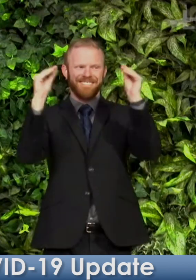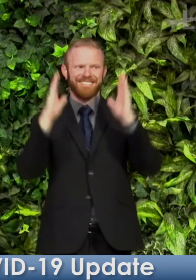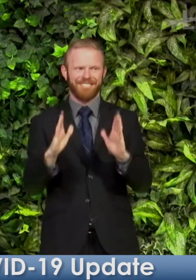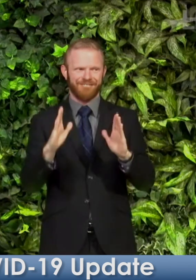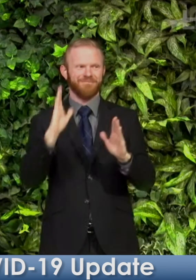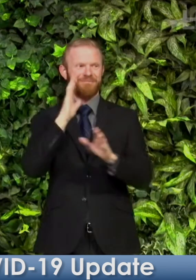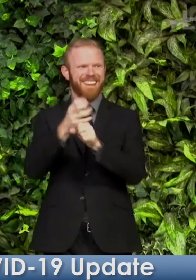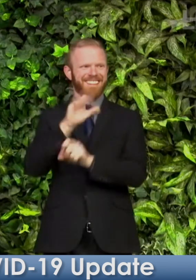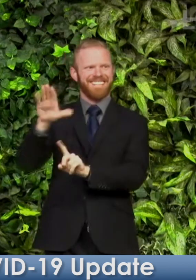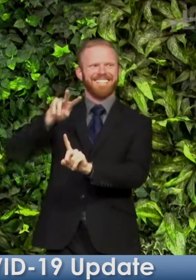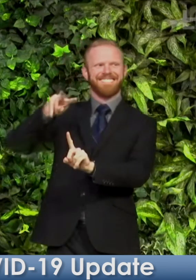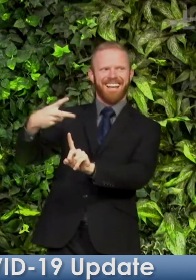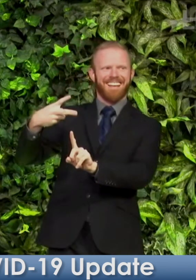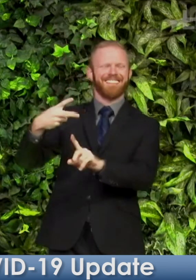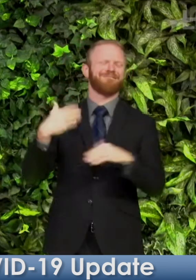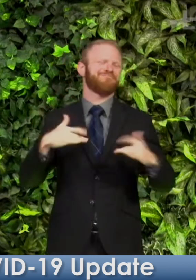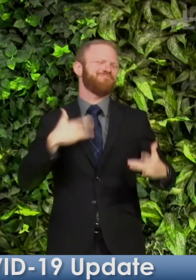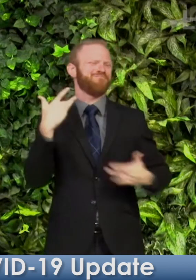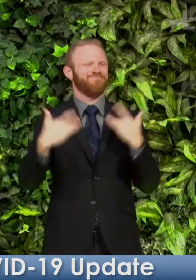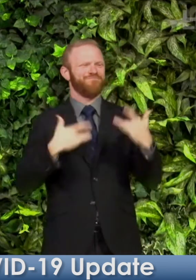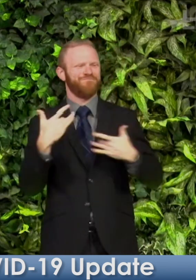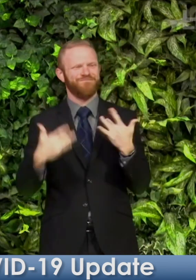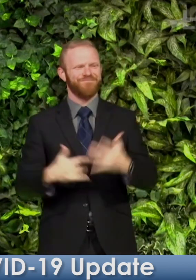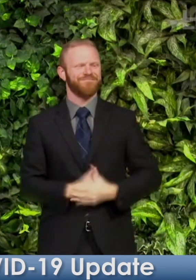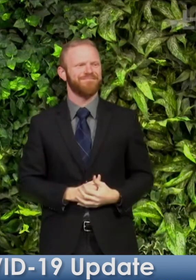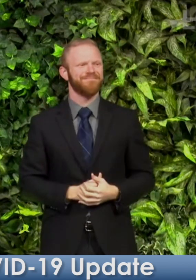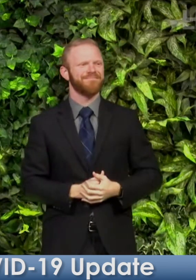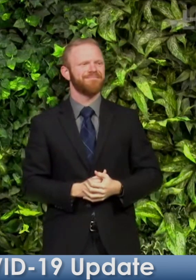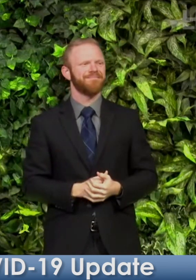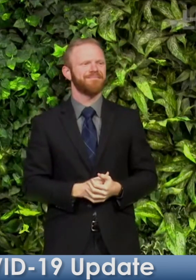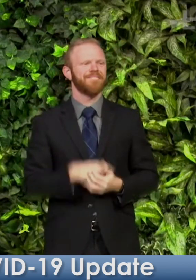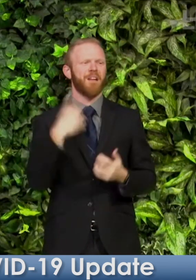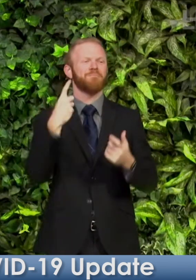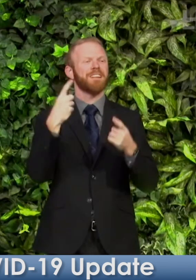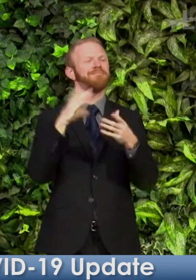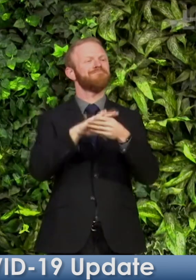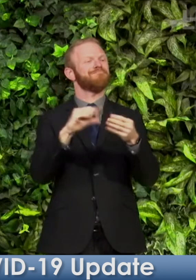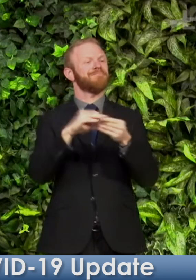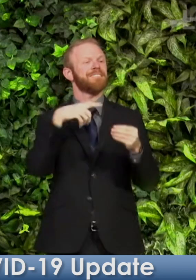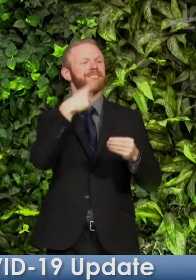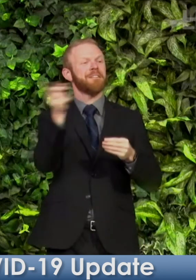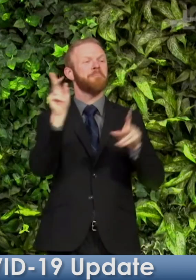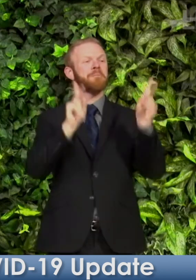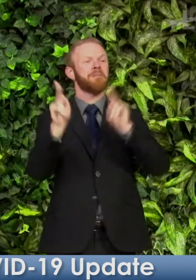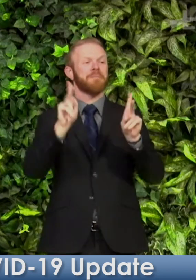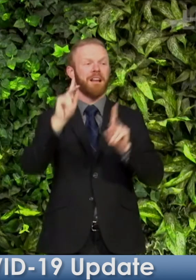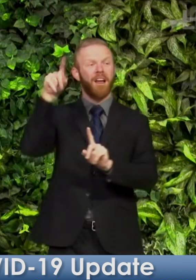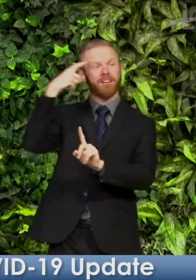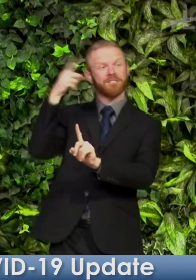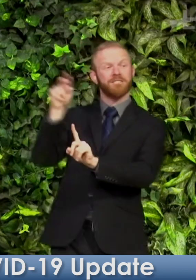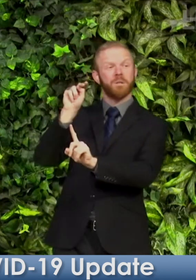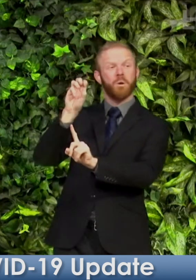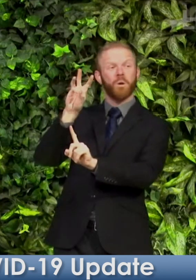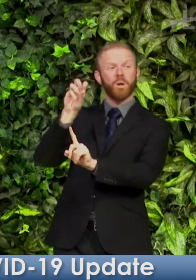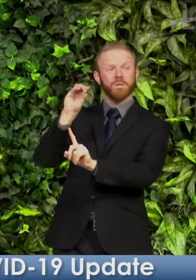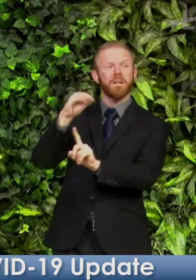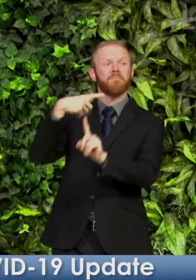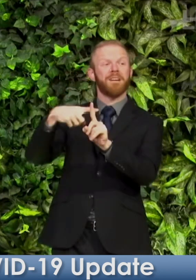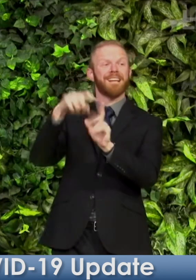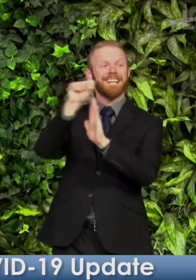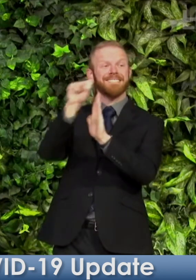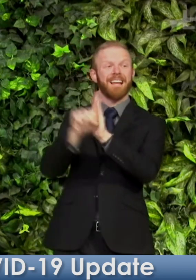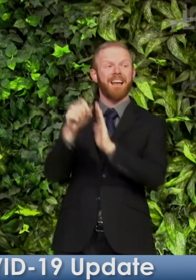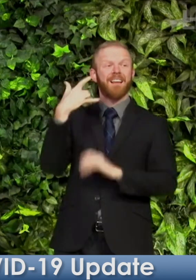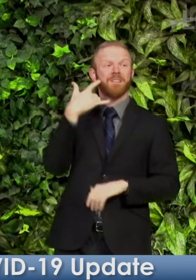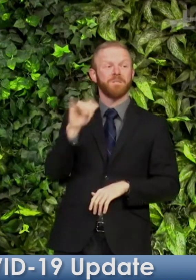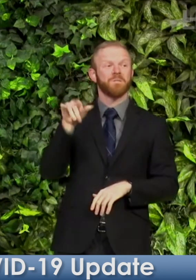about that. I always tell folks that Governor Newsom and the state allowed health jurisdictions